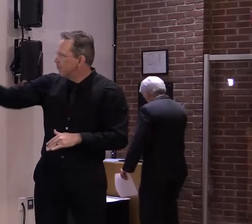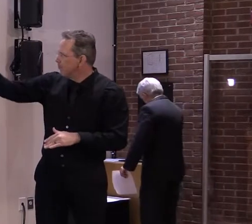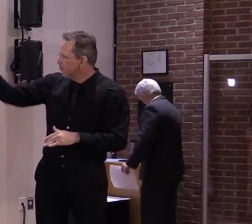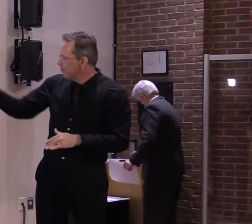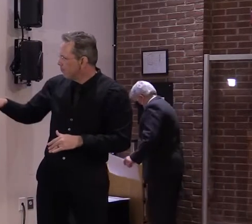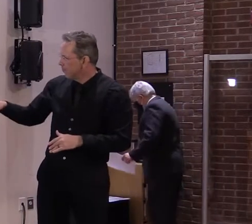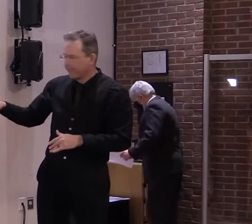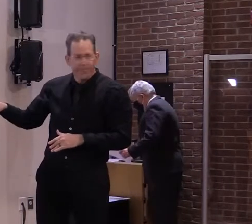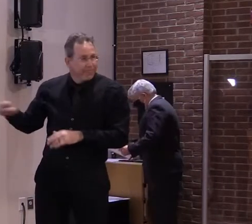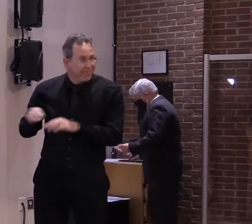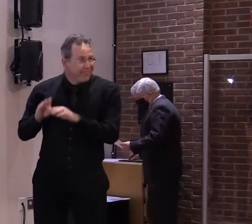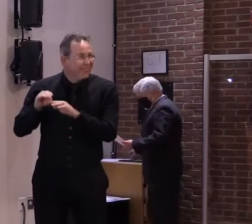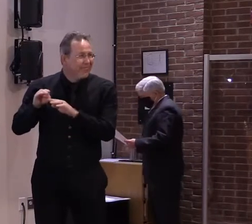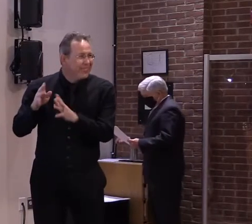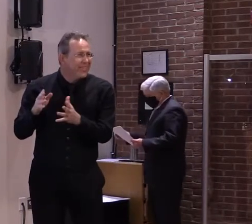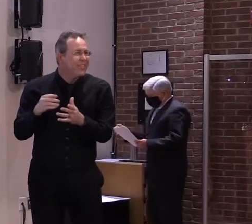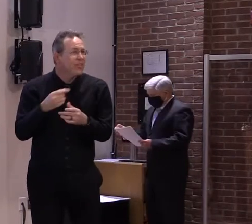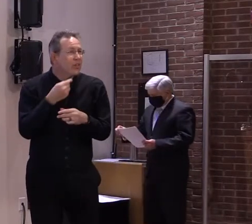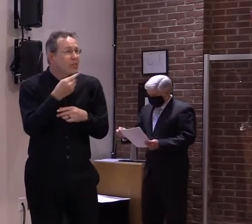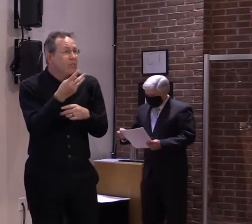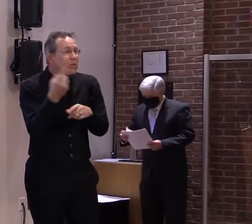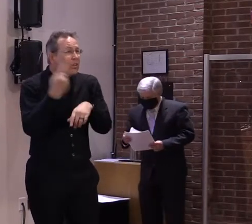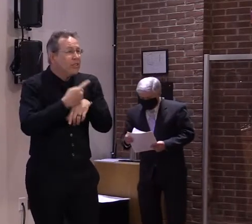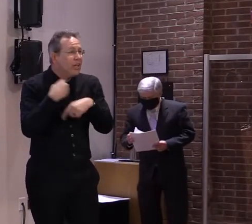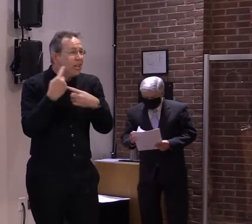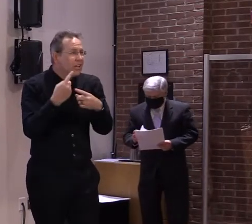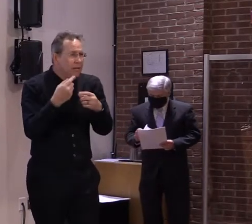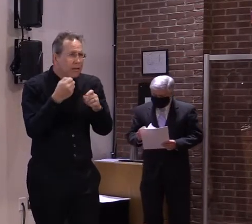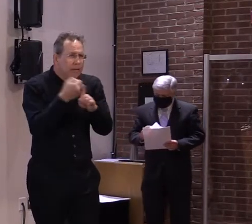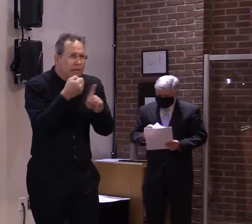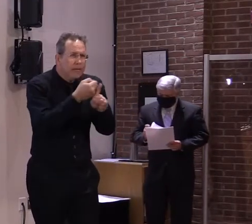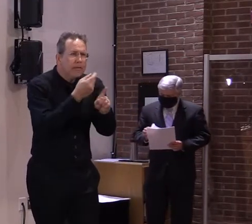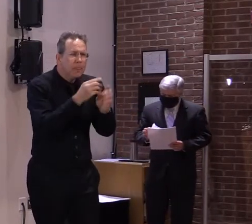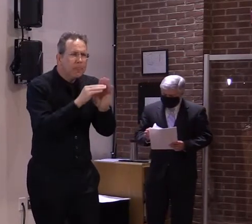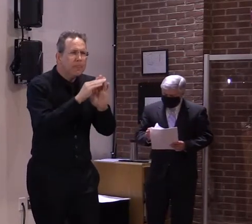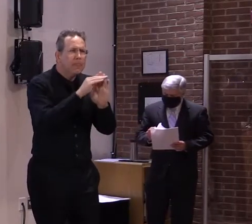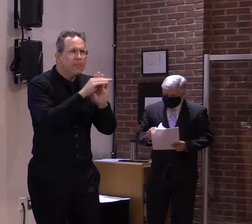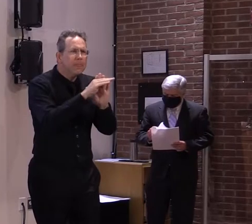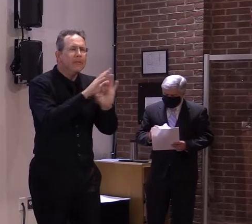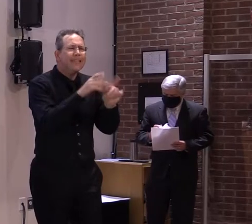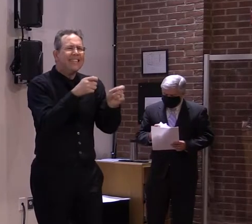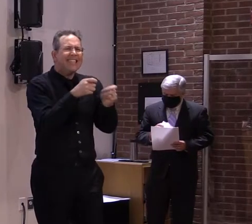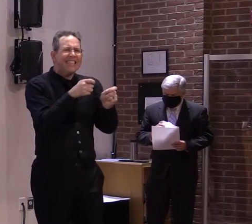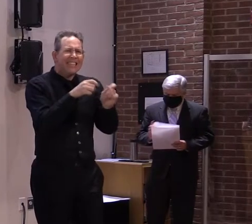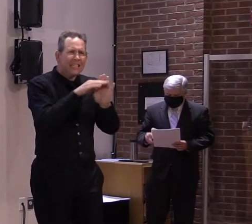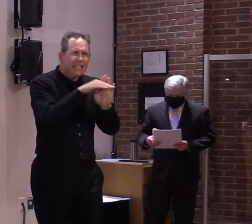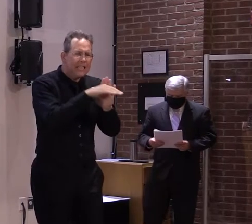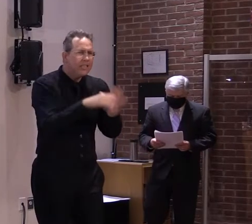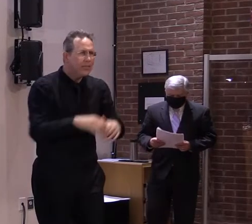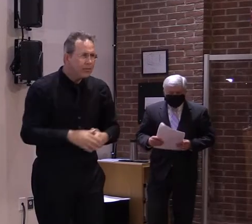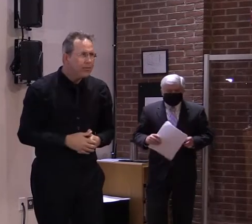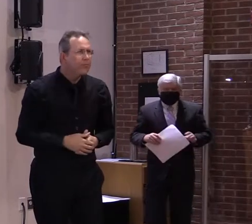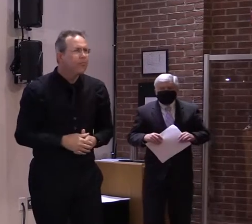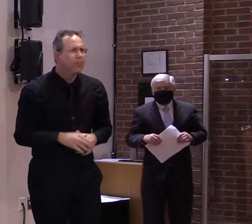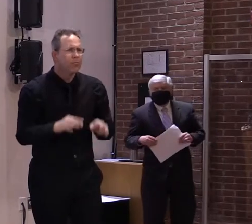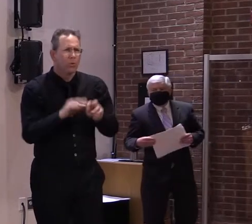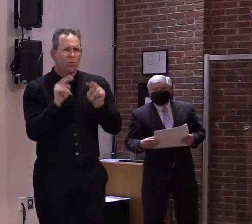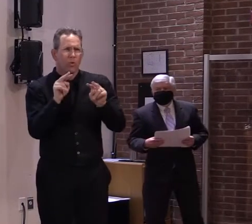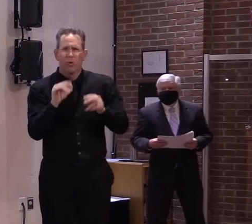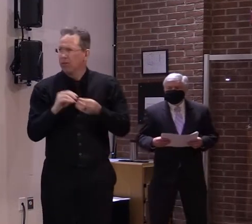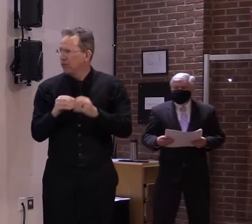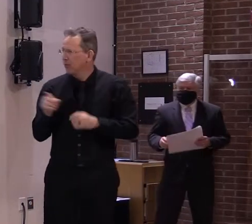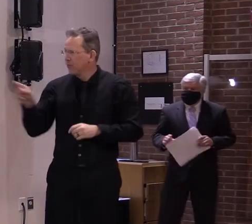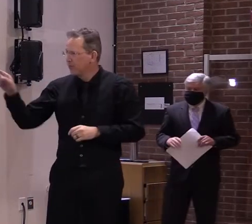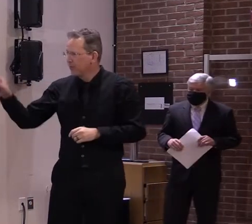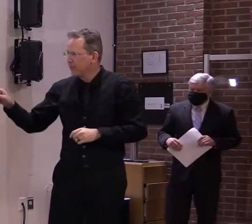down over the last few days. But we'll also want to keep a close eye on this data as well to see if it is